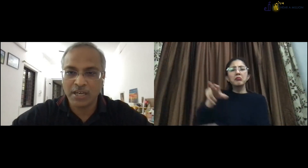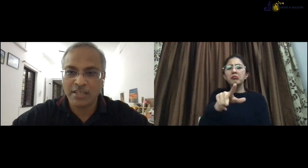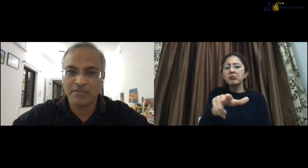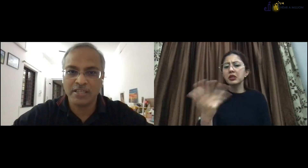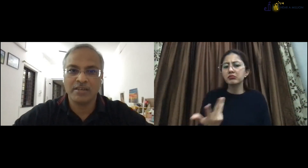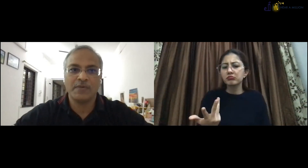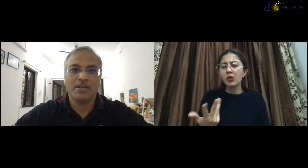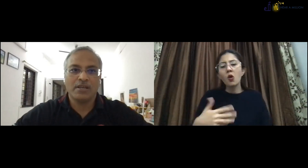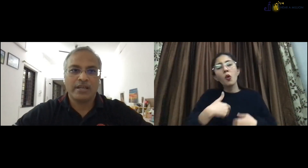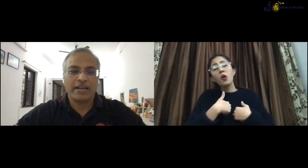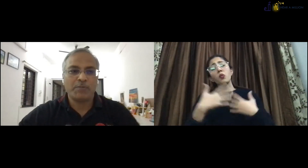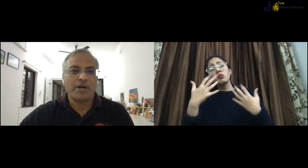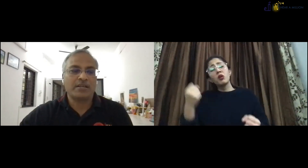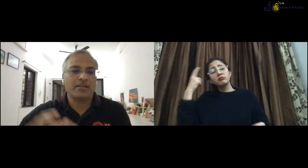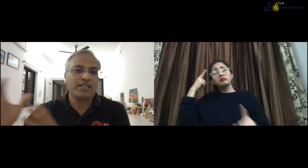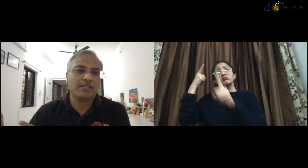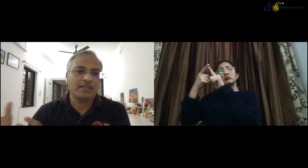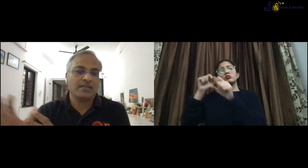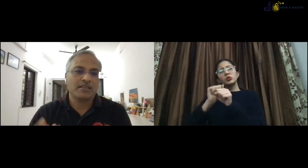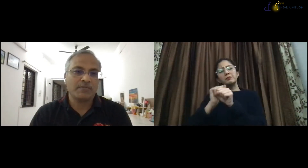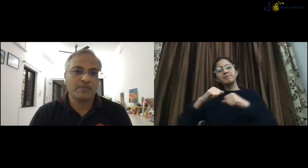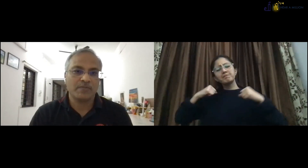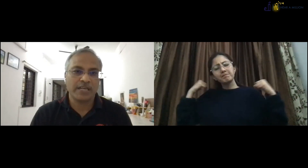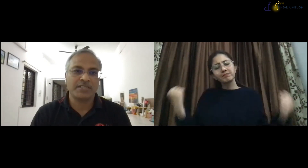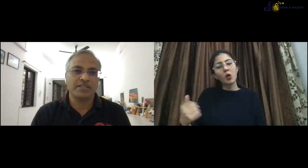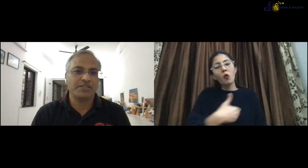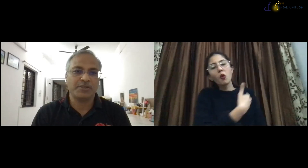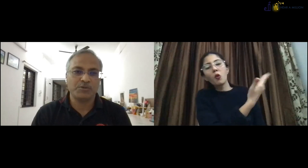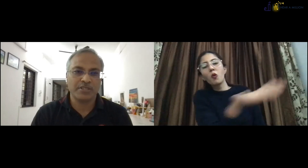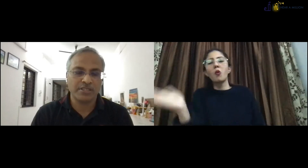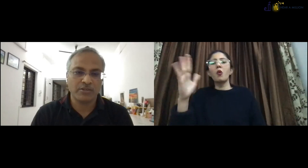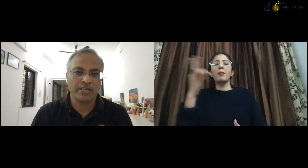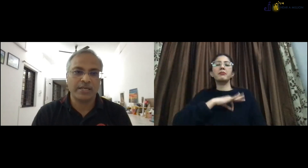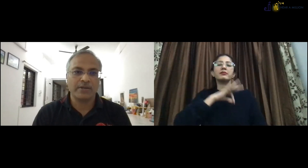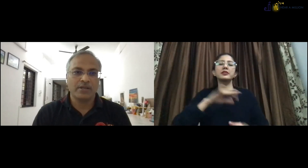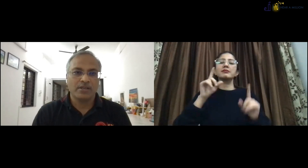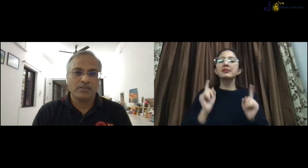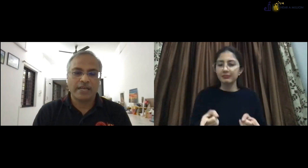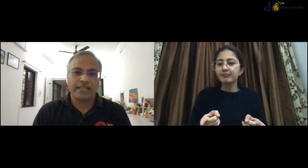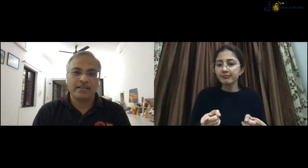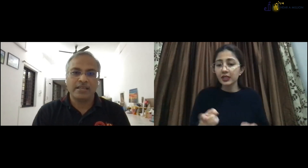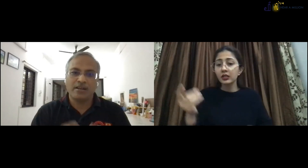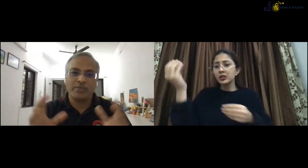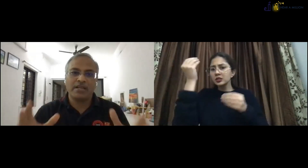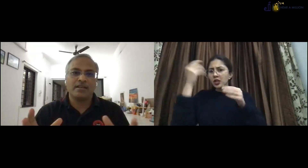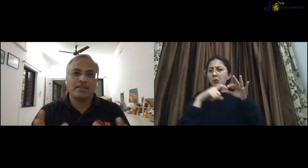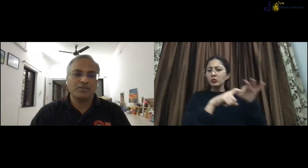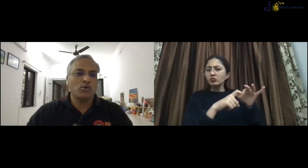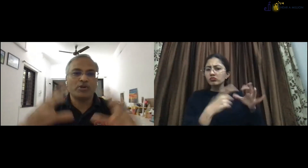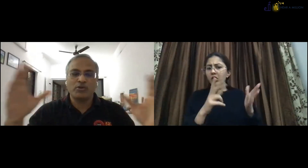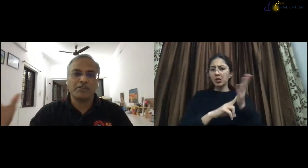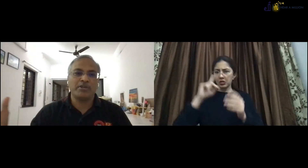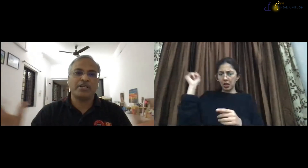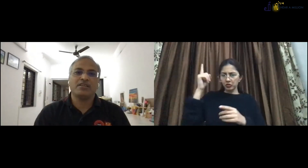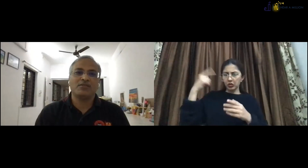some questions were asked whether can we partner with some national institutions and all that. So I think Here a